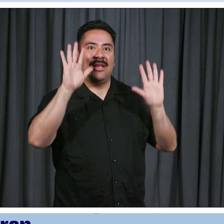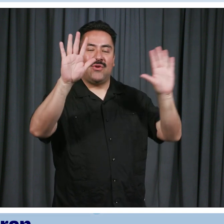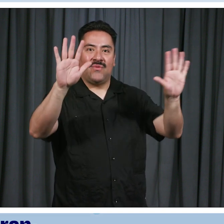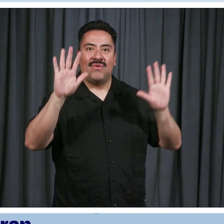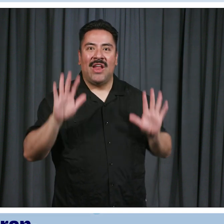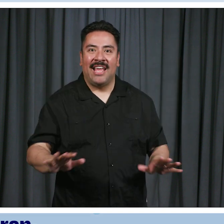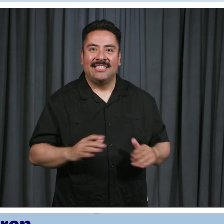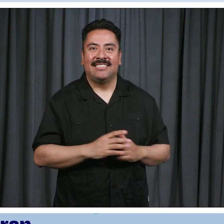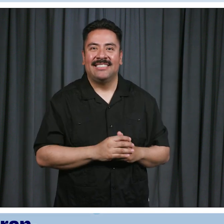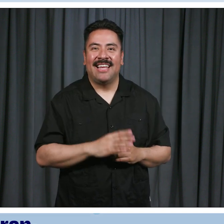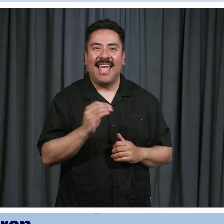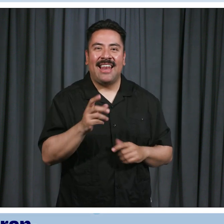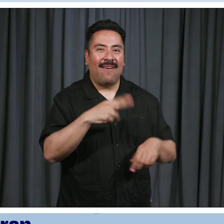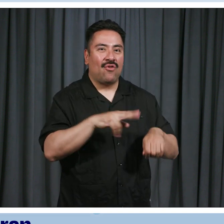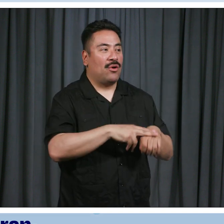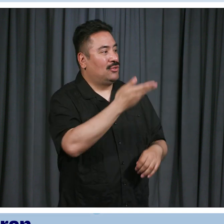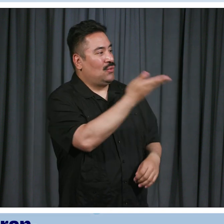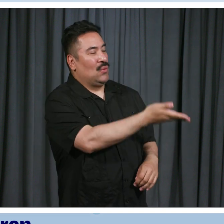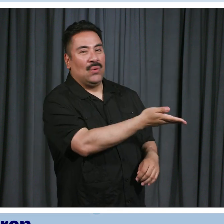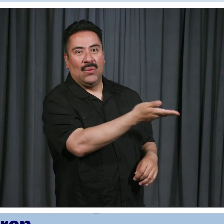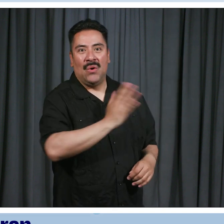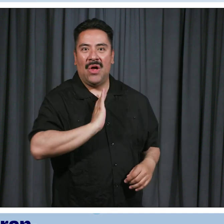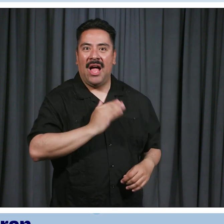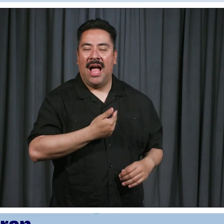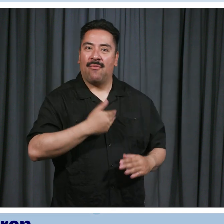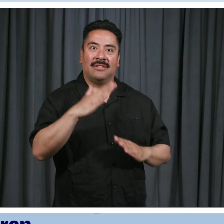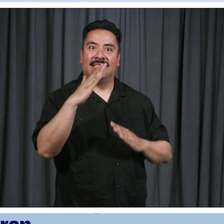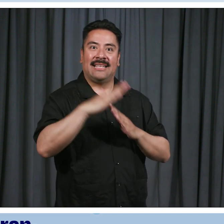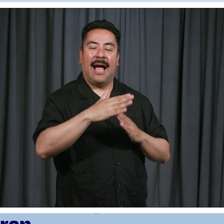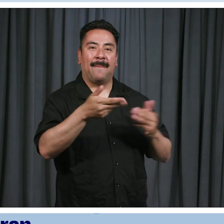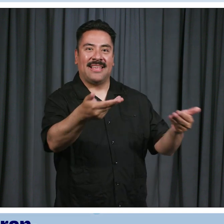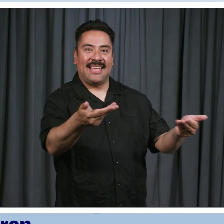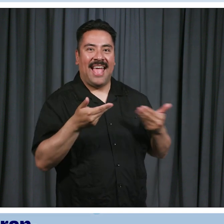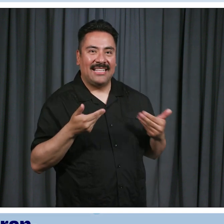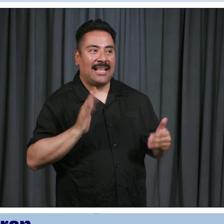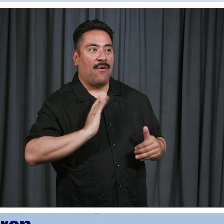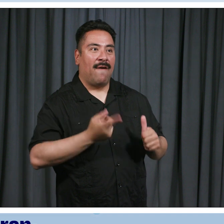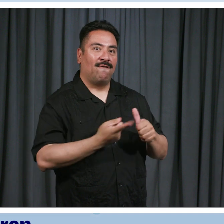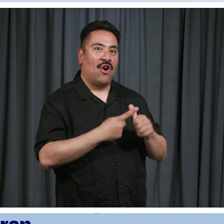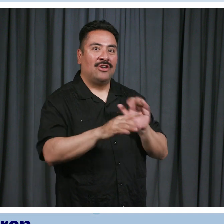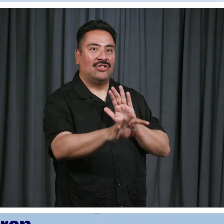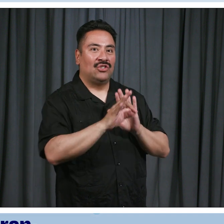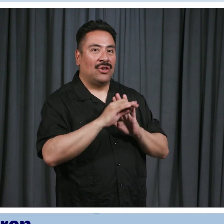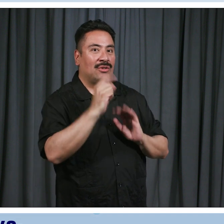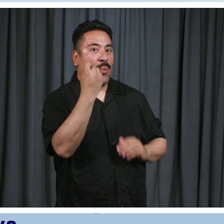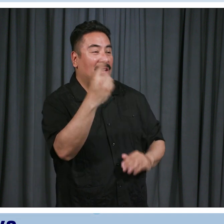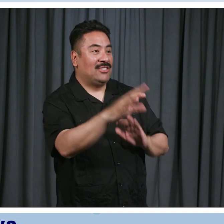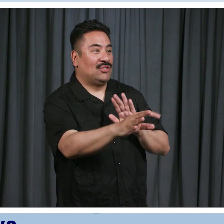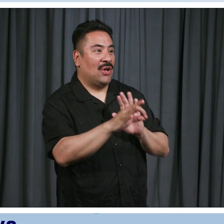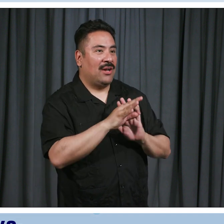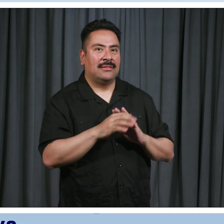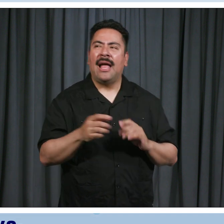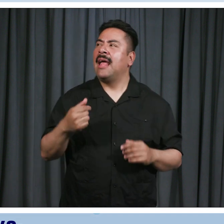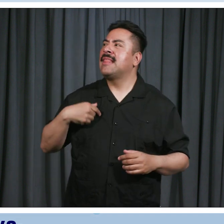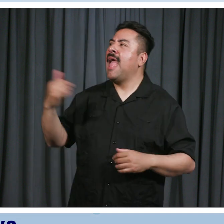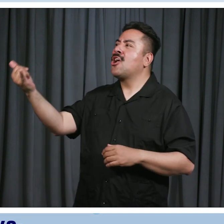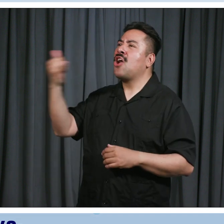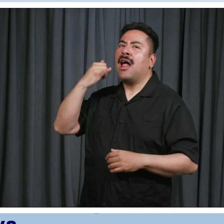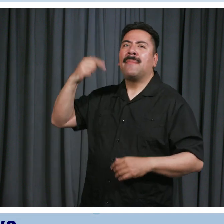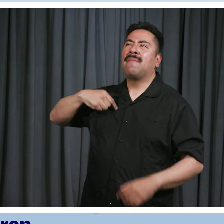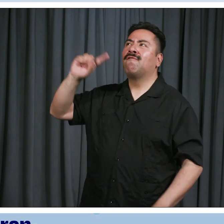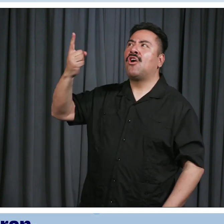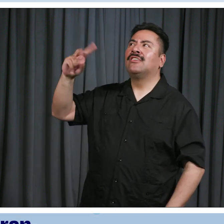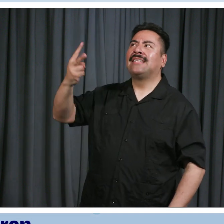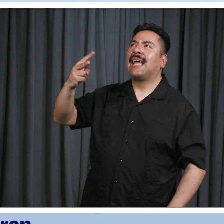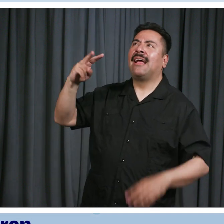of course, you were like our top guest, our first choice, our only choice. They called me after 4 other people.